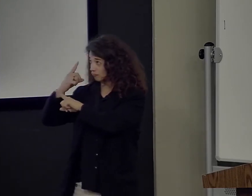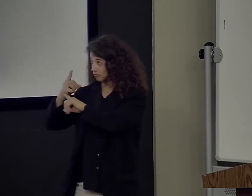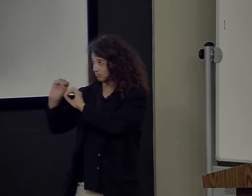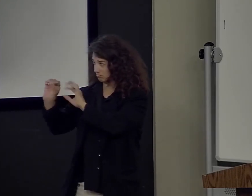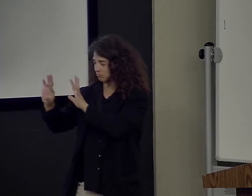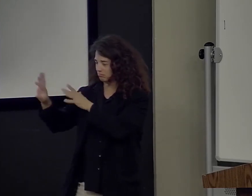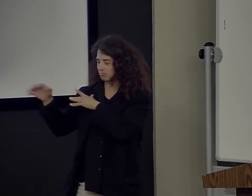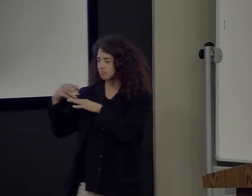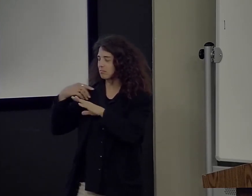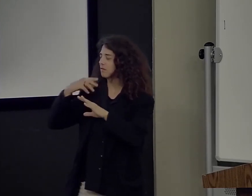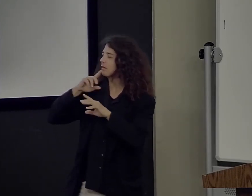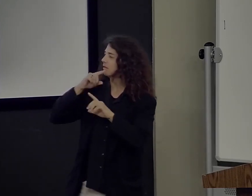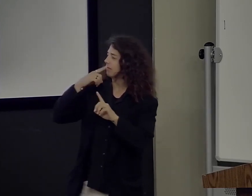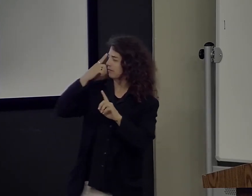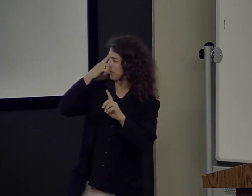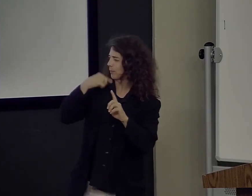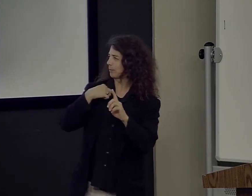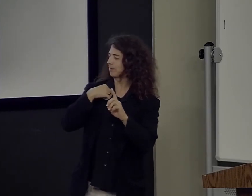deaf-blind, correct?